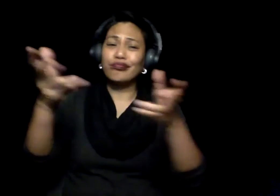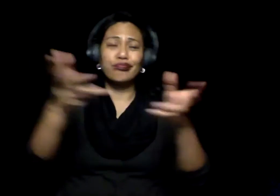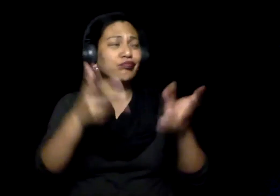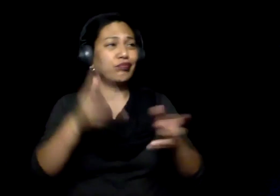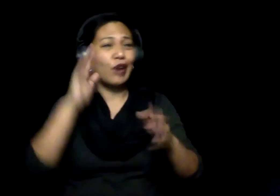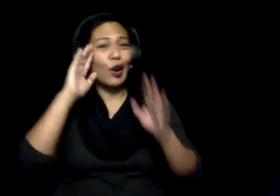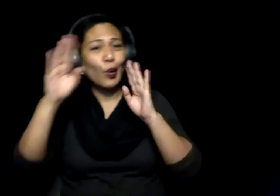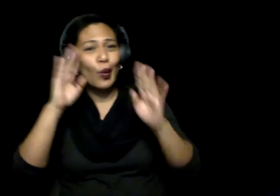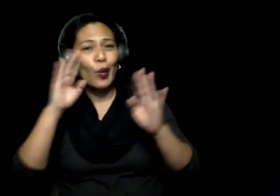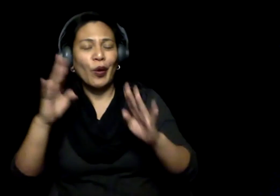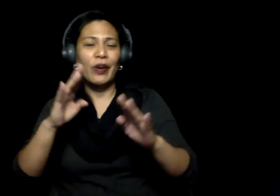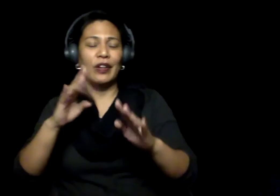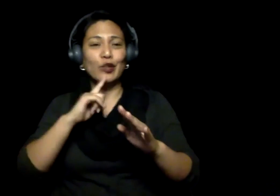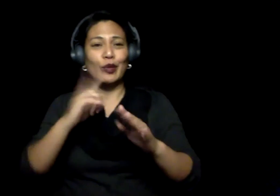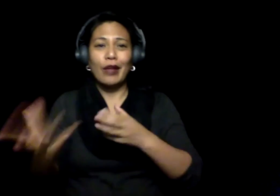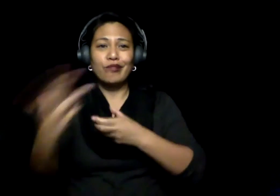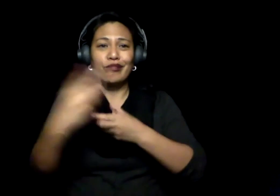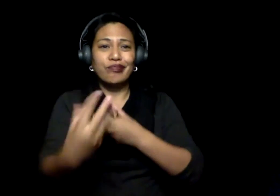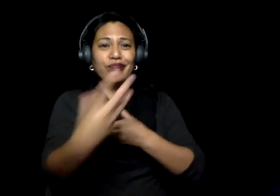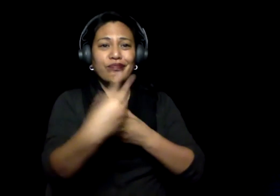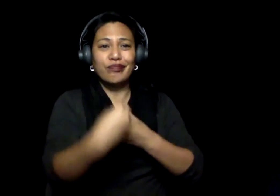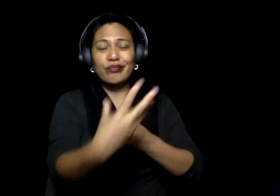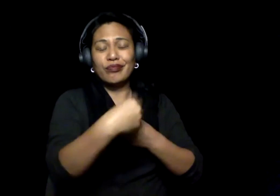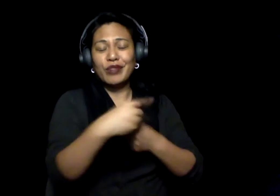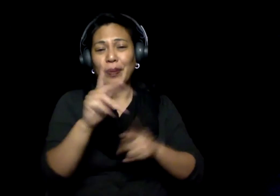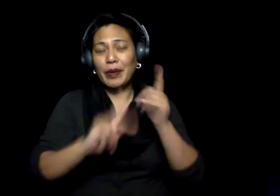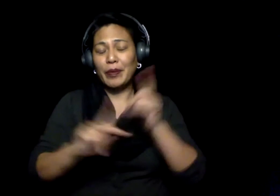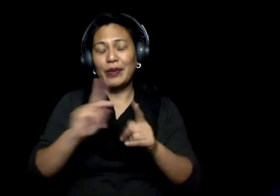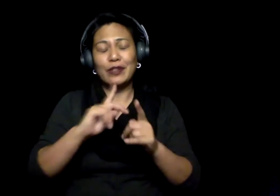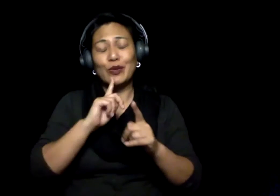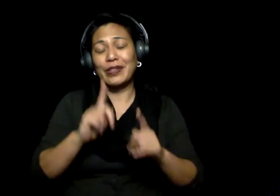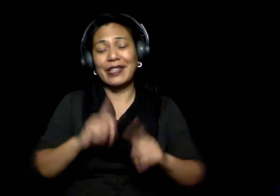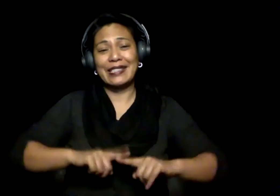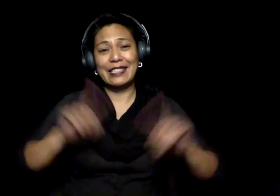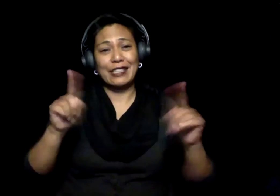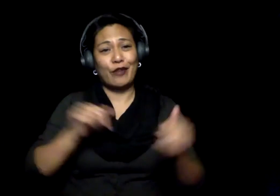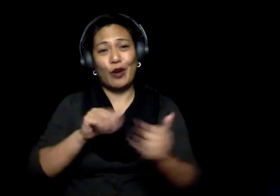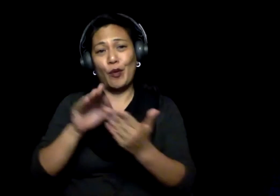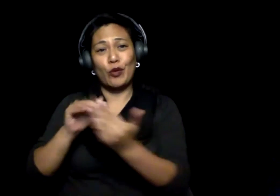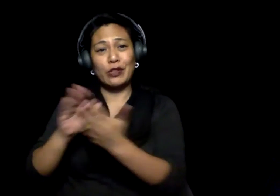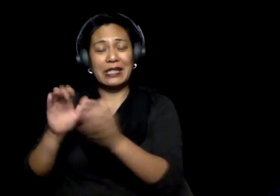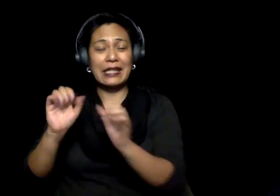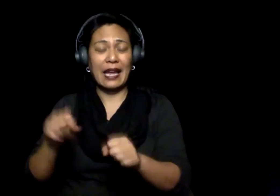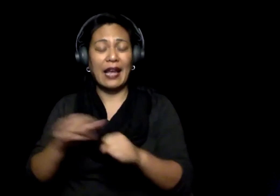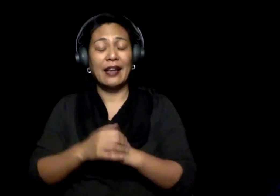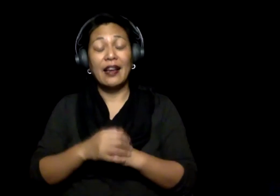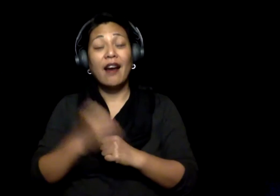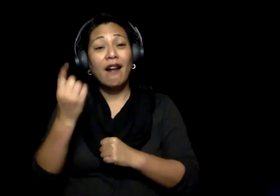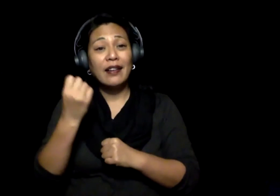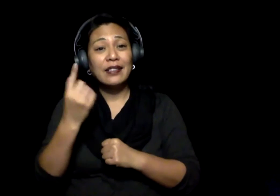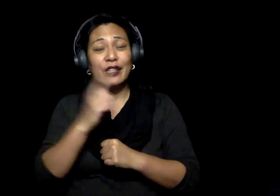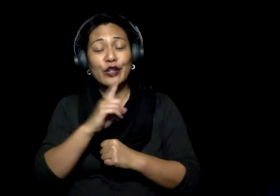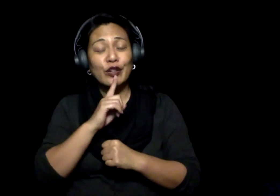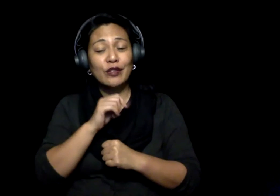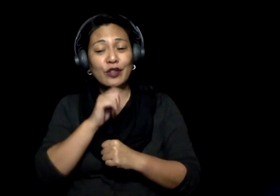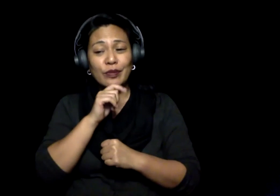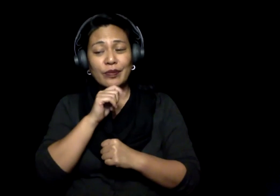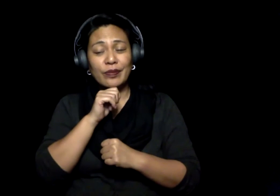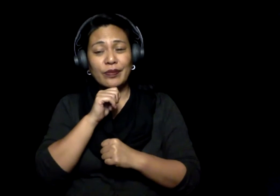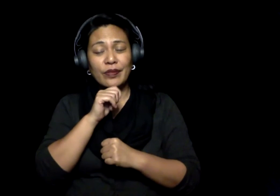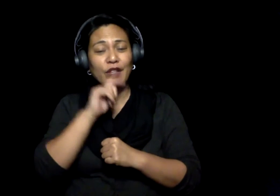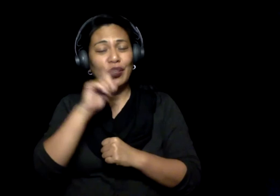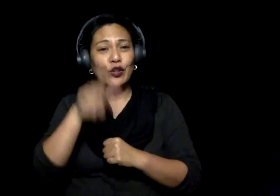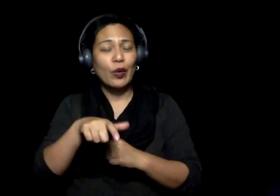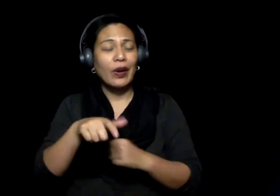and really engaging people in that way. So there's all sorts of different types of options, and you don't need to necessarily relegate your